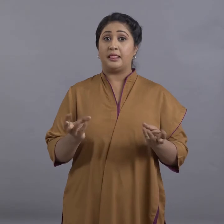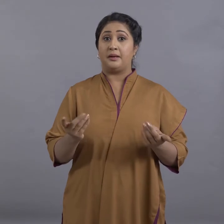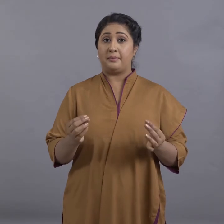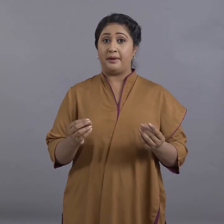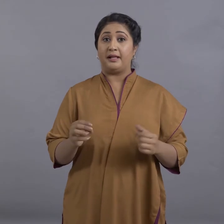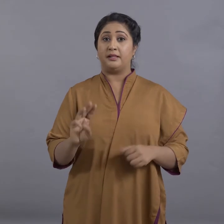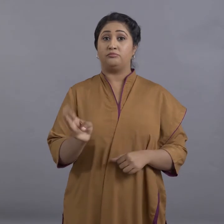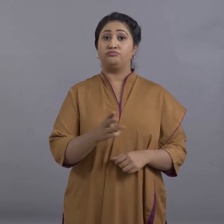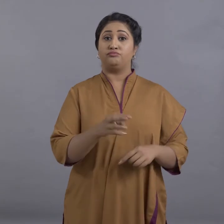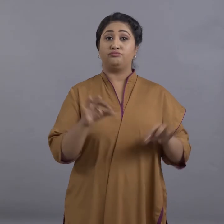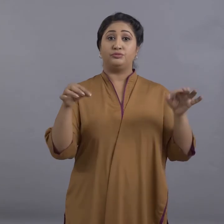Arithmetic Tools.